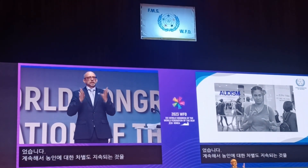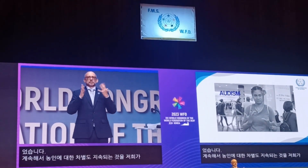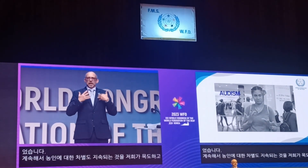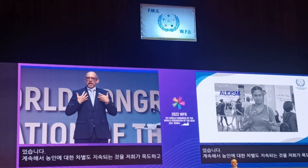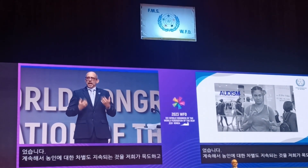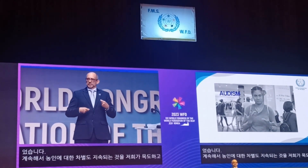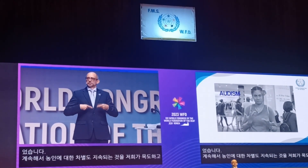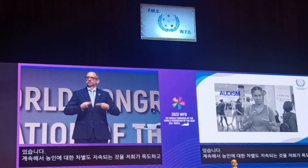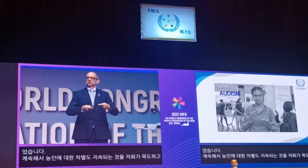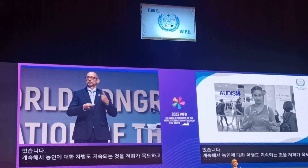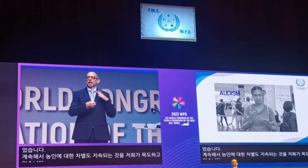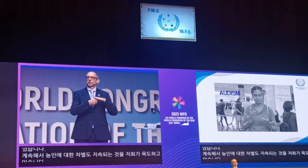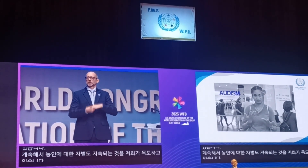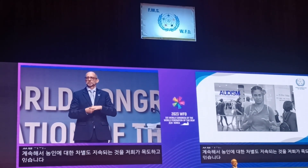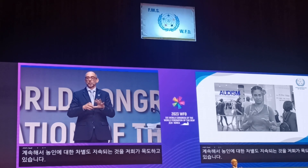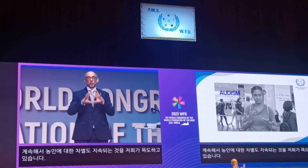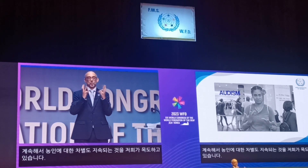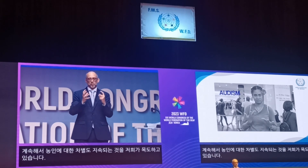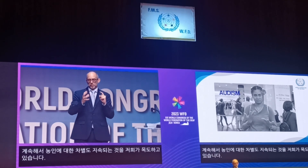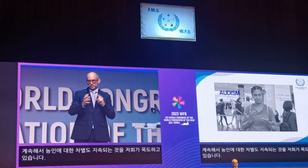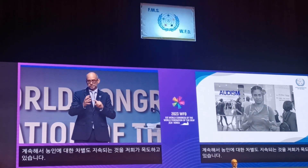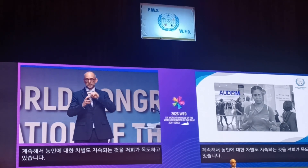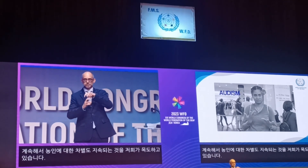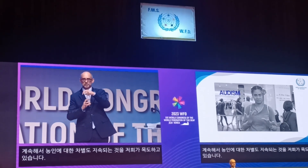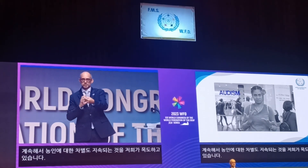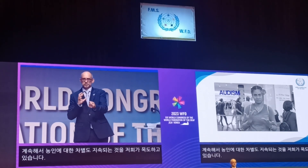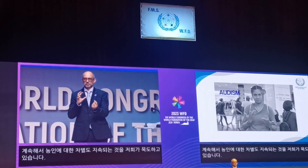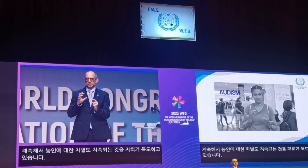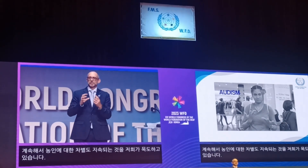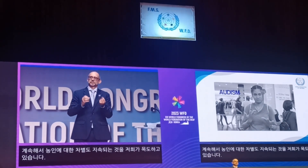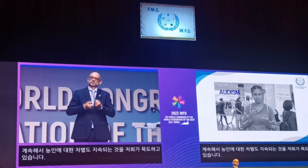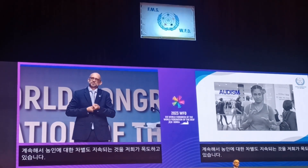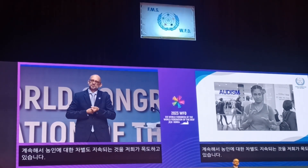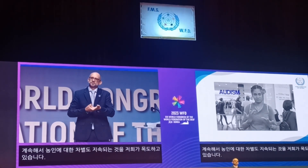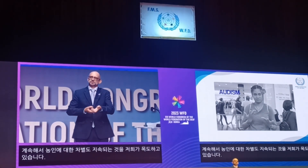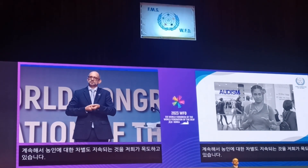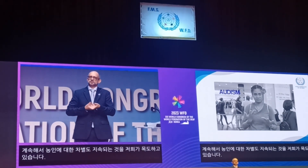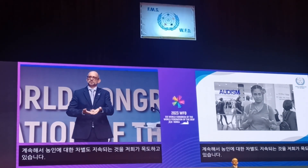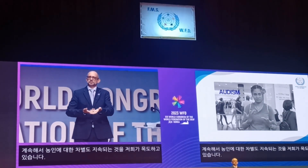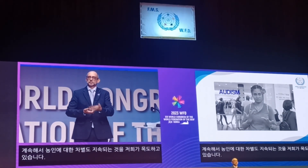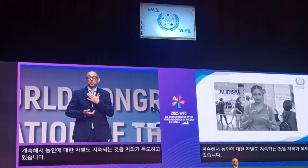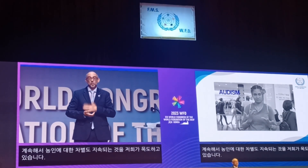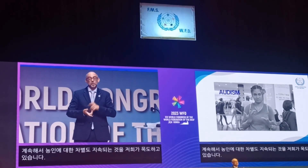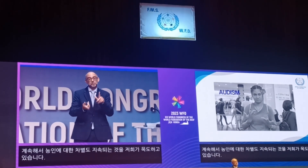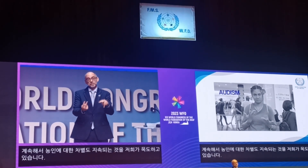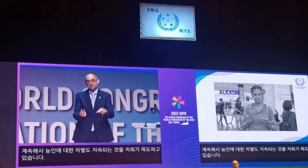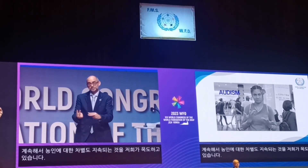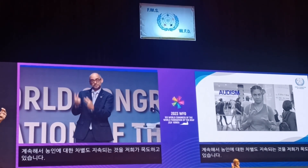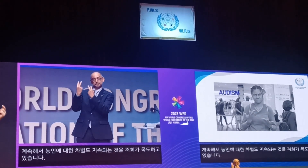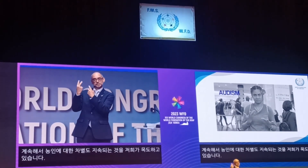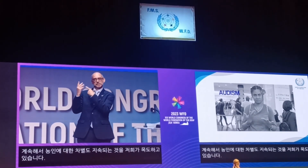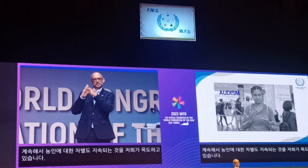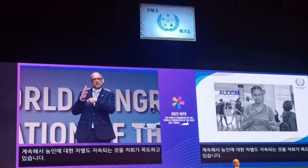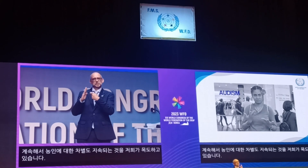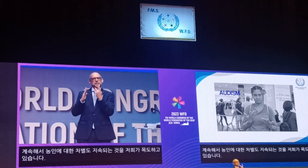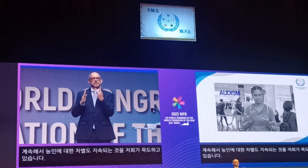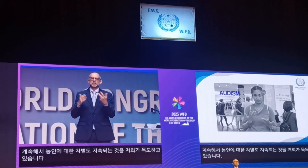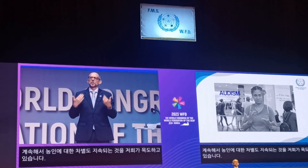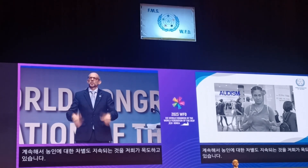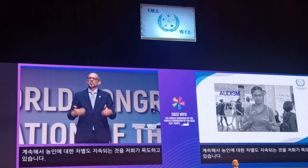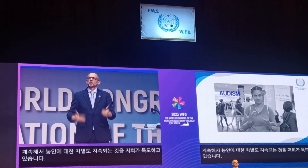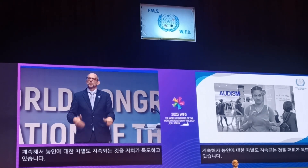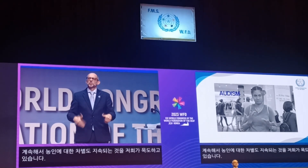We here at the conference looked for some personal examples of the impact of the